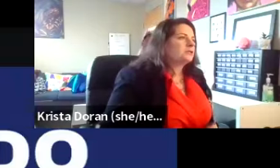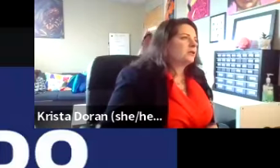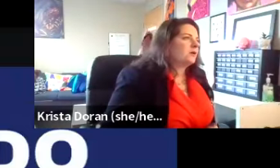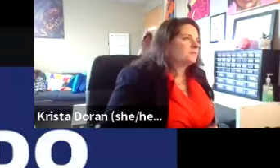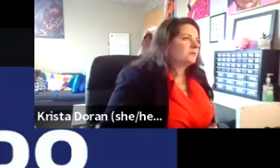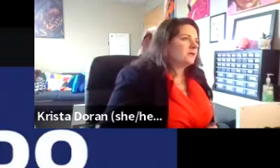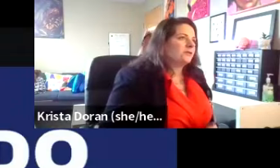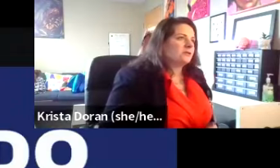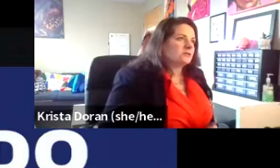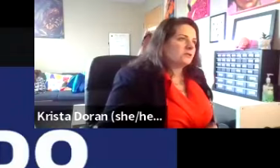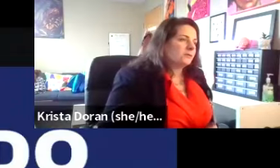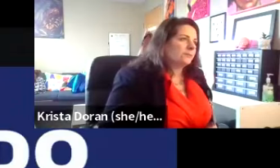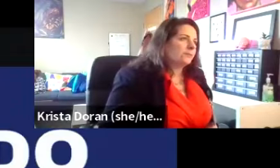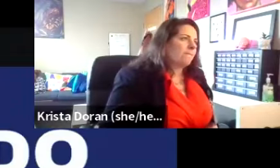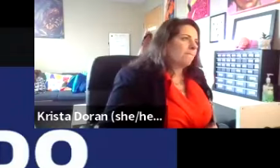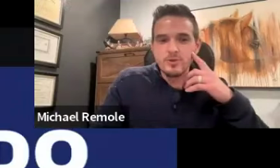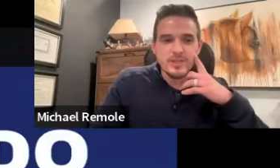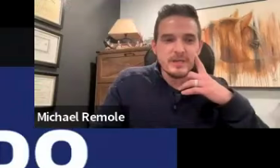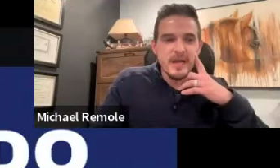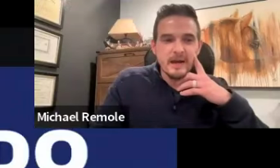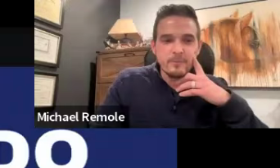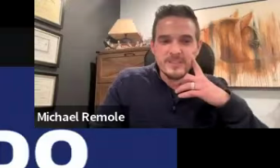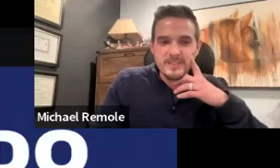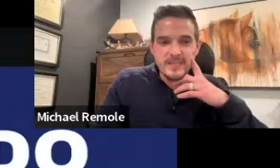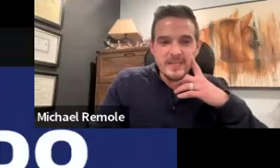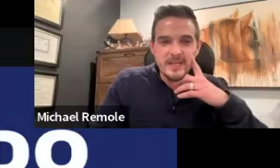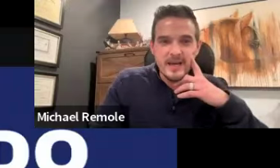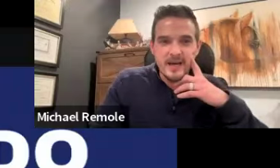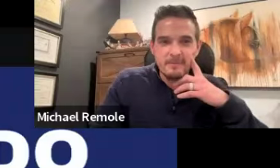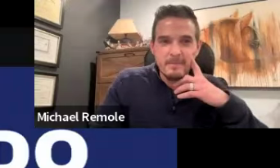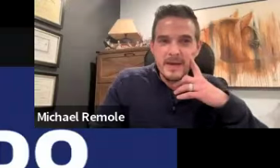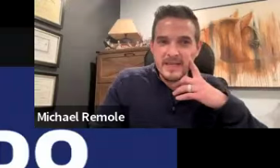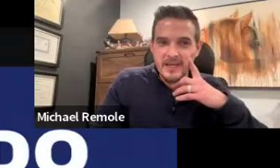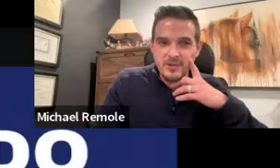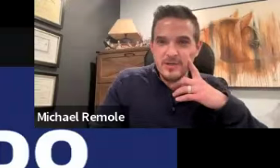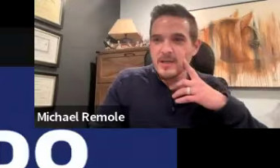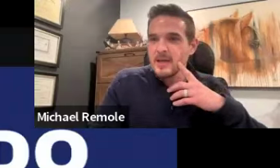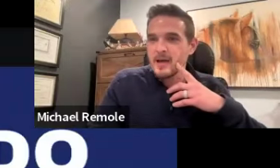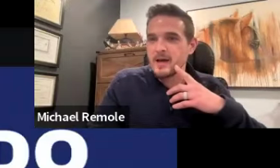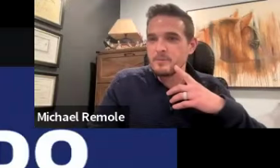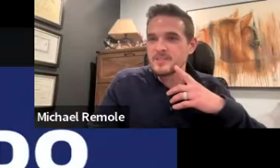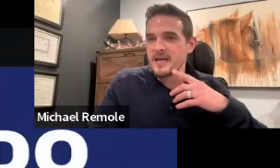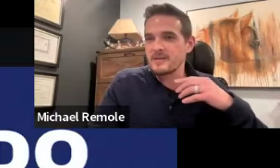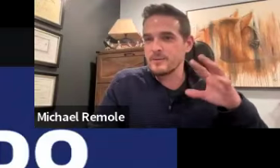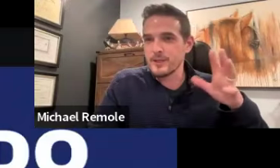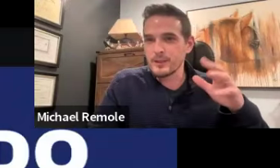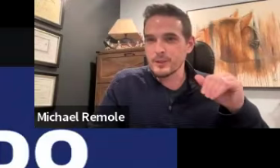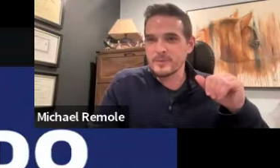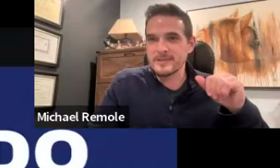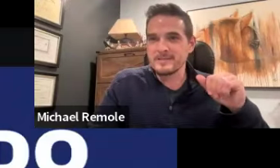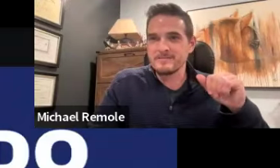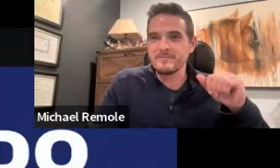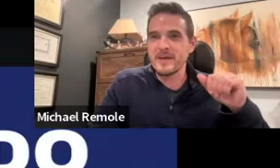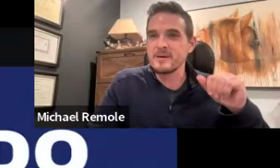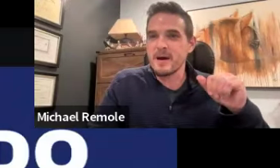there any information on mom's mental health history? So she was seeking medication, was kind of a